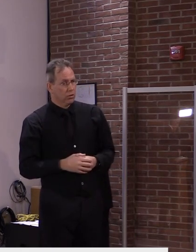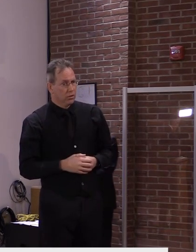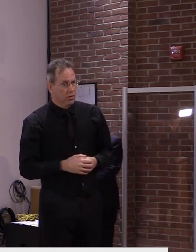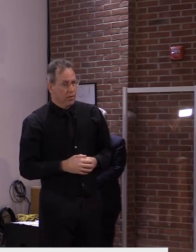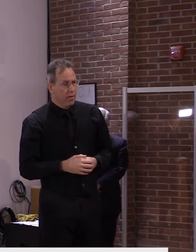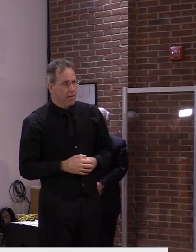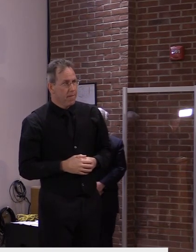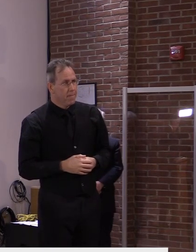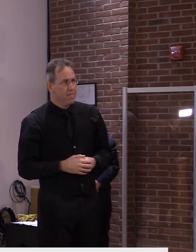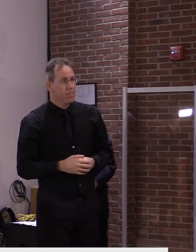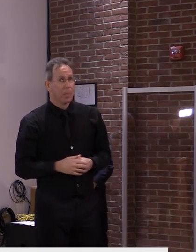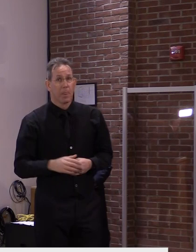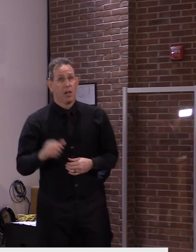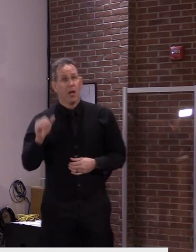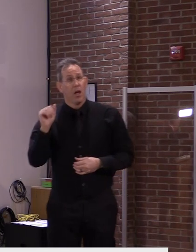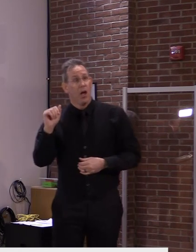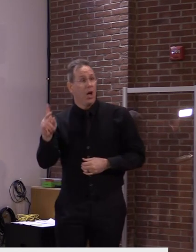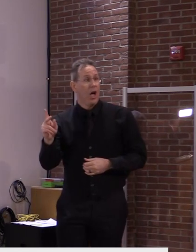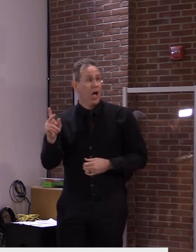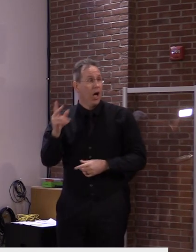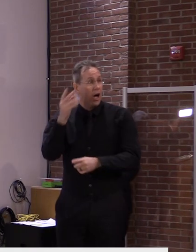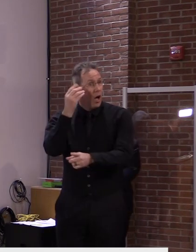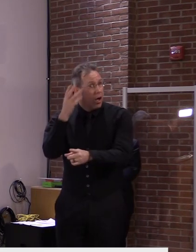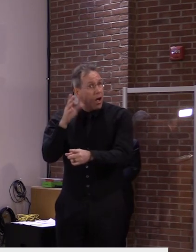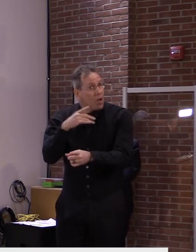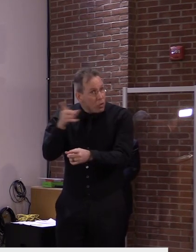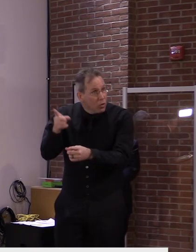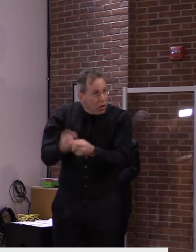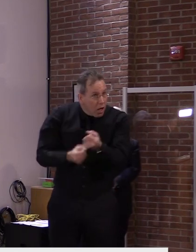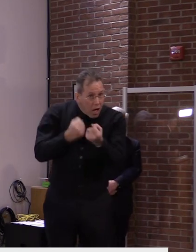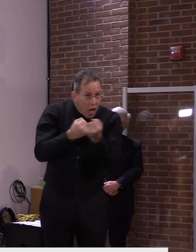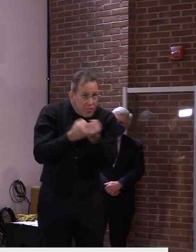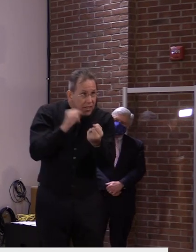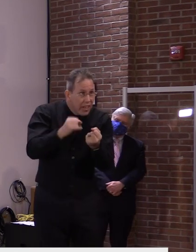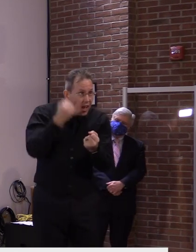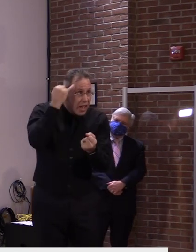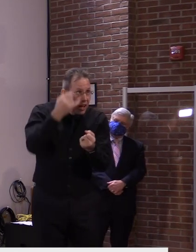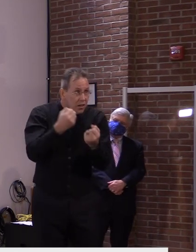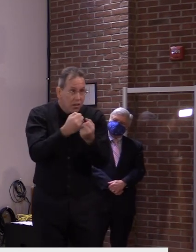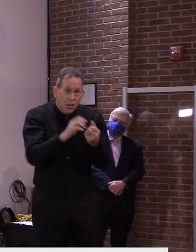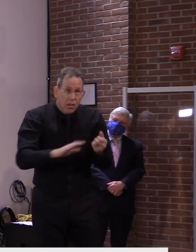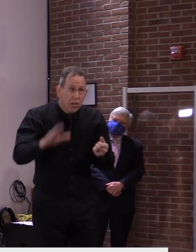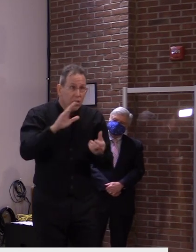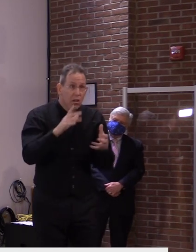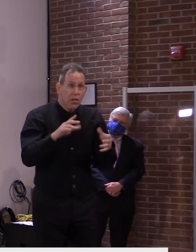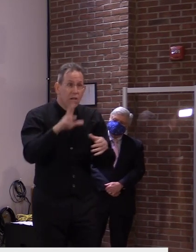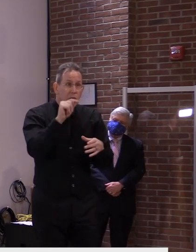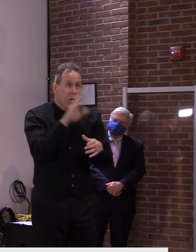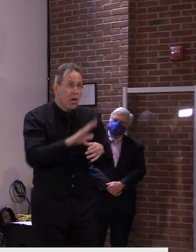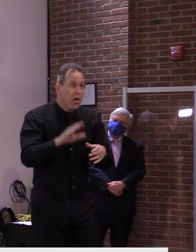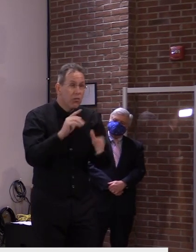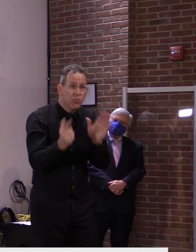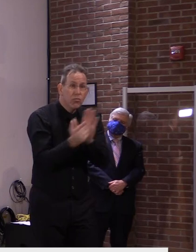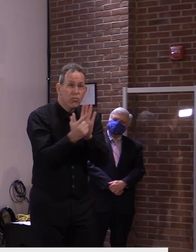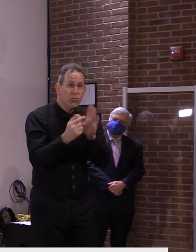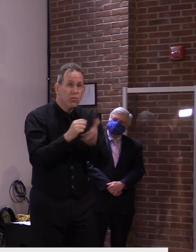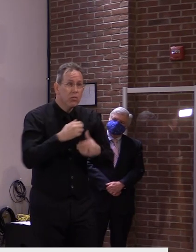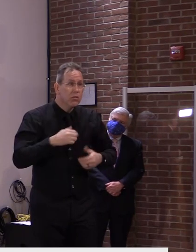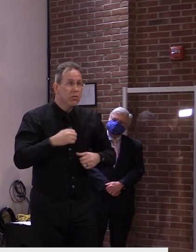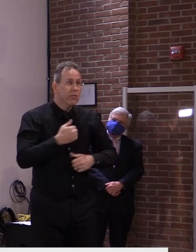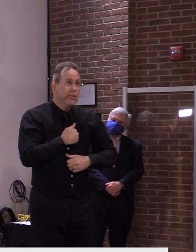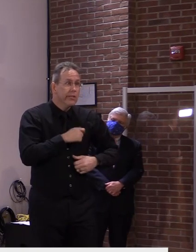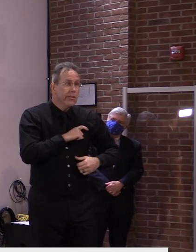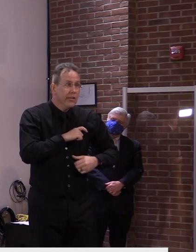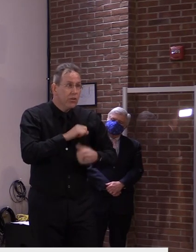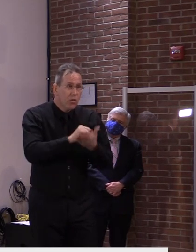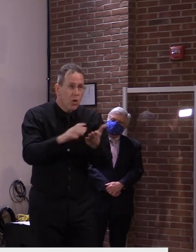Okay. So you wouldn't support a statewide ban, but neither would you support any sort of statewide requirement. That's